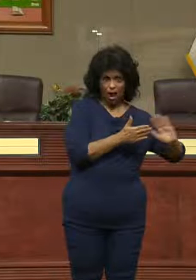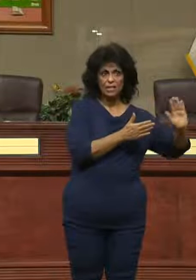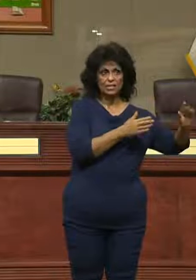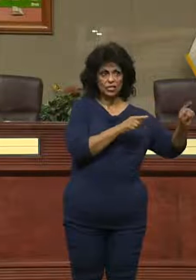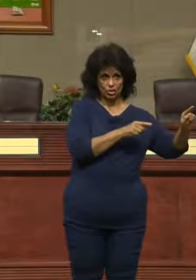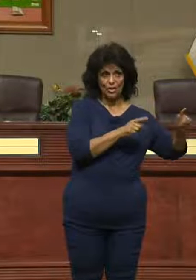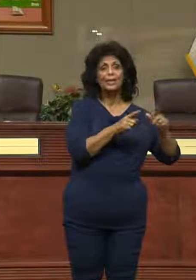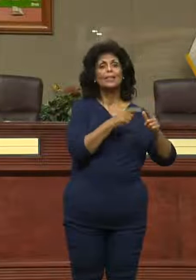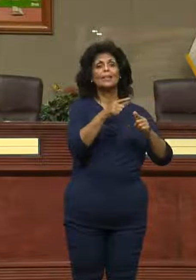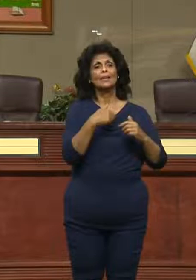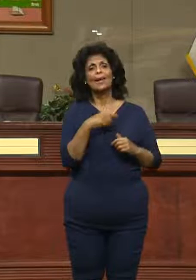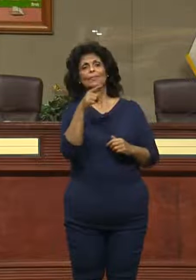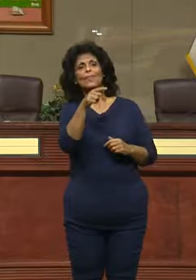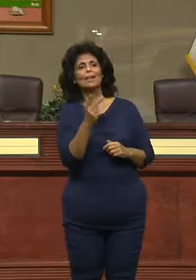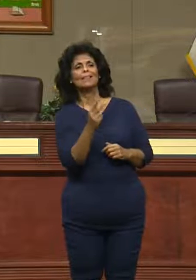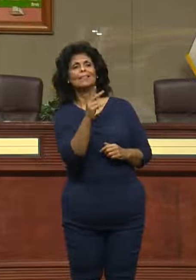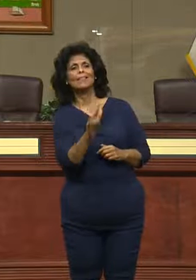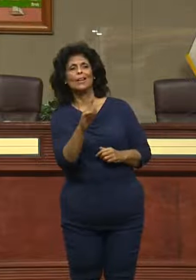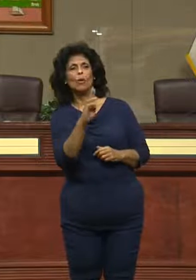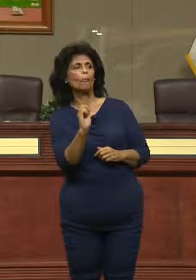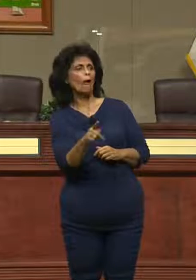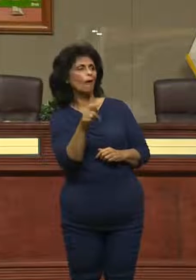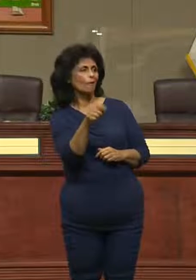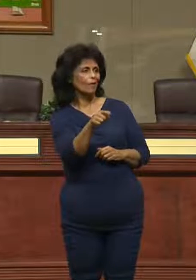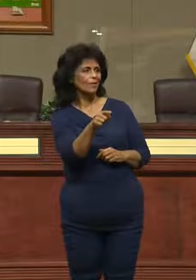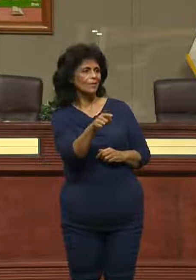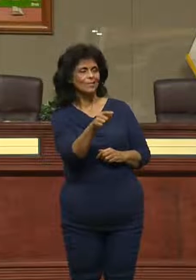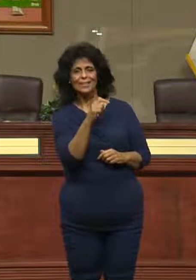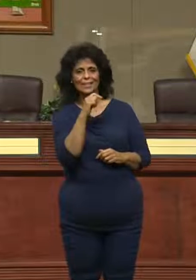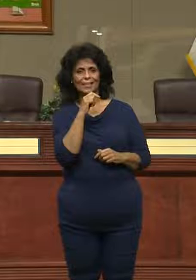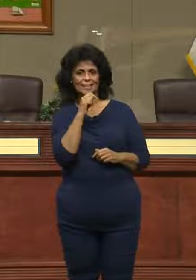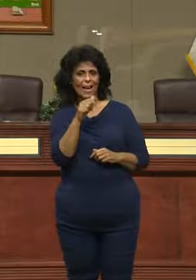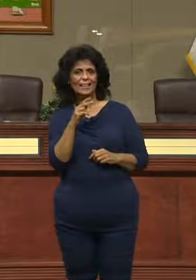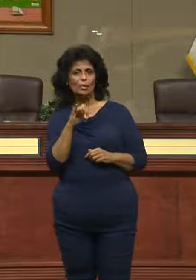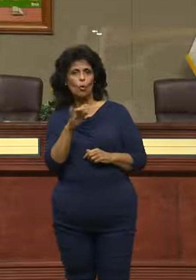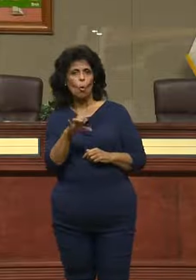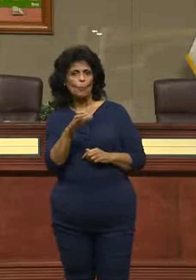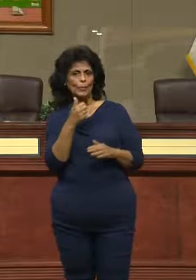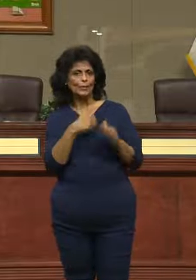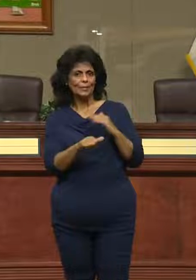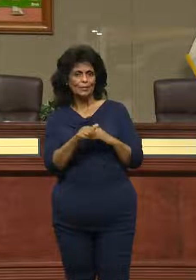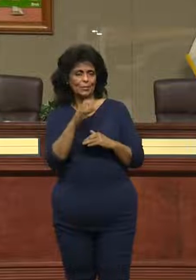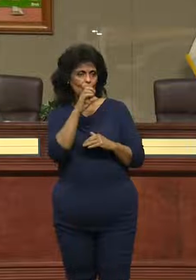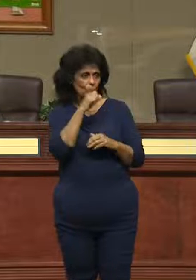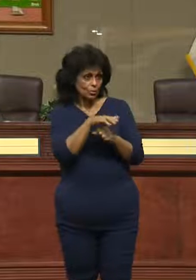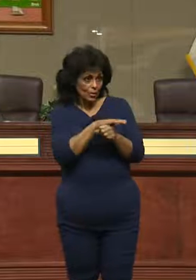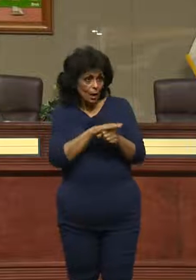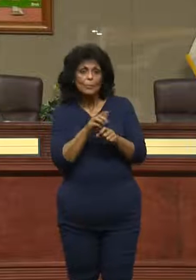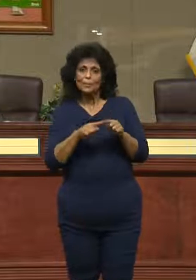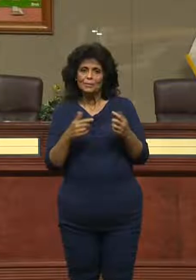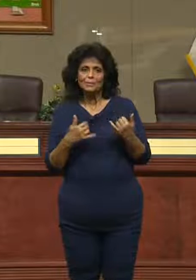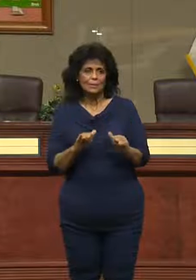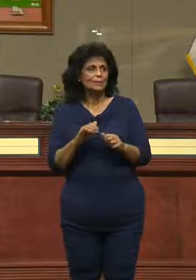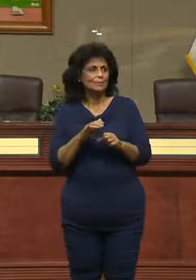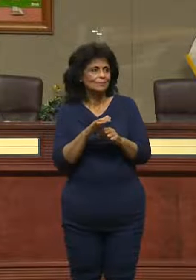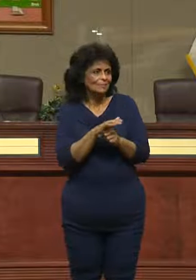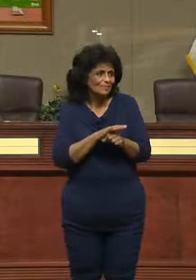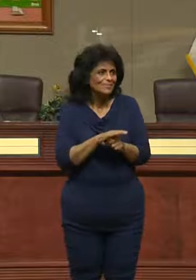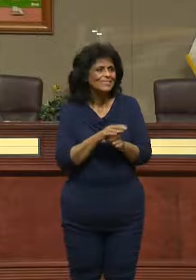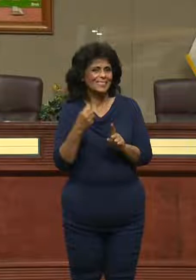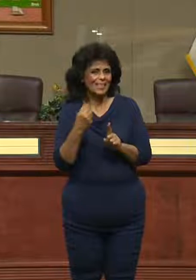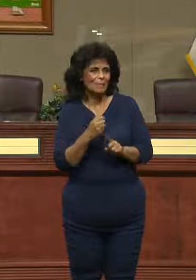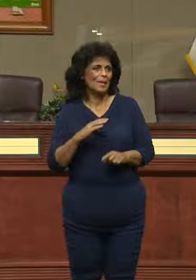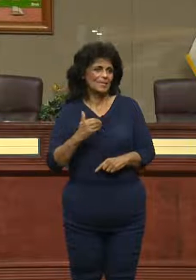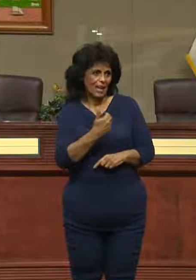Kelly Park area in unincorporated Orange, and then that will impact Orange County paramedics and others in